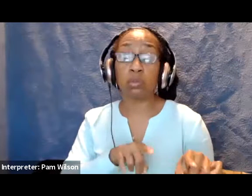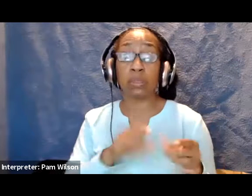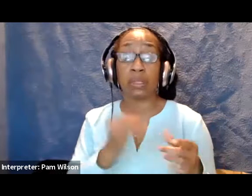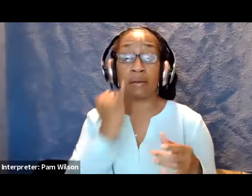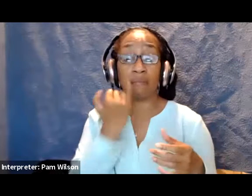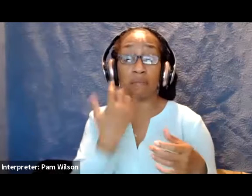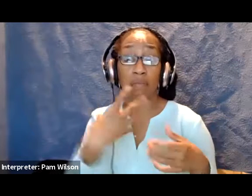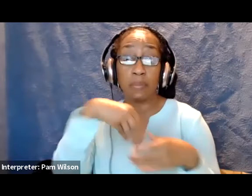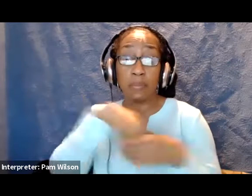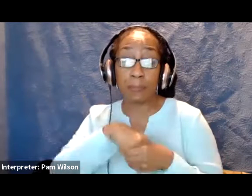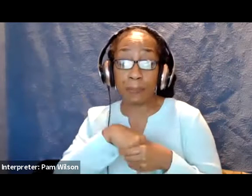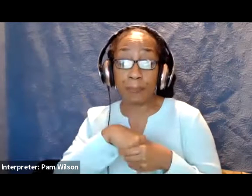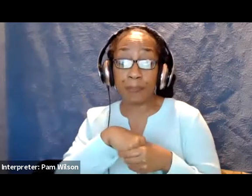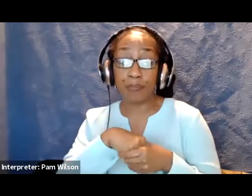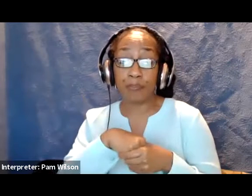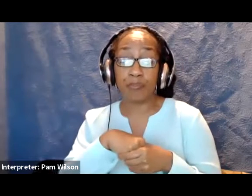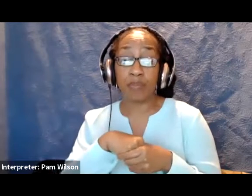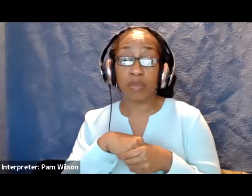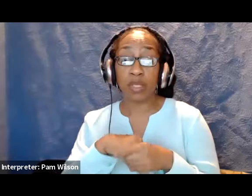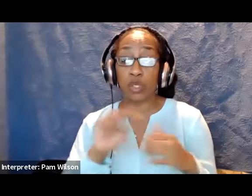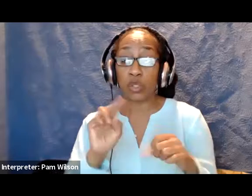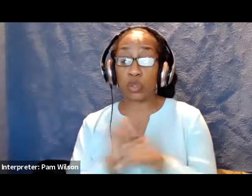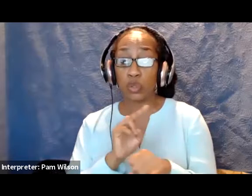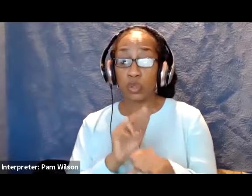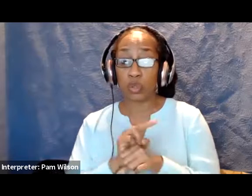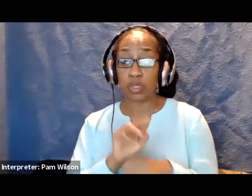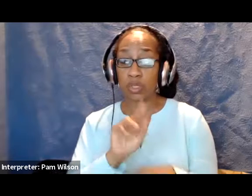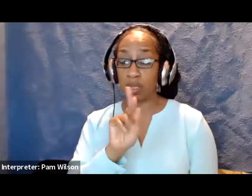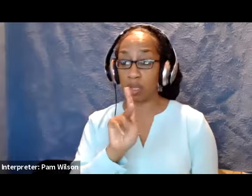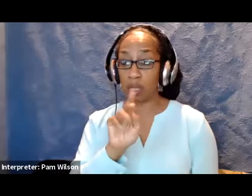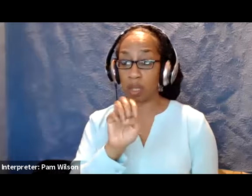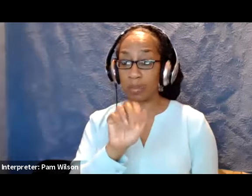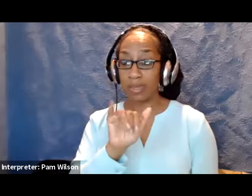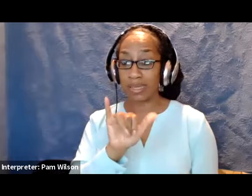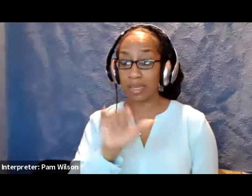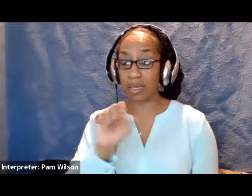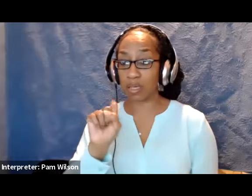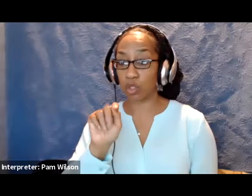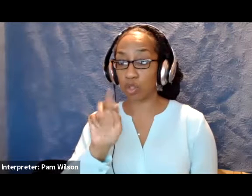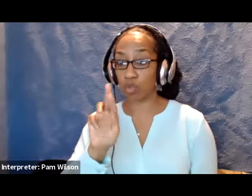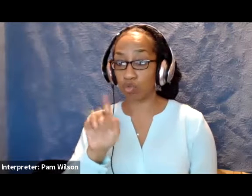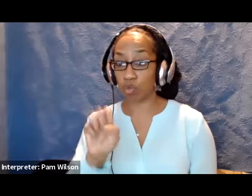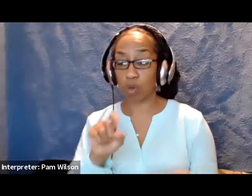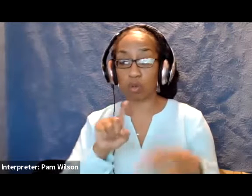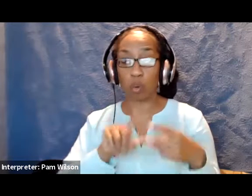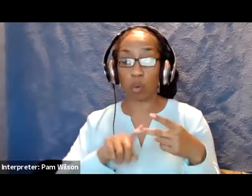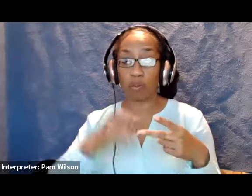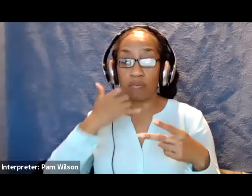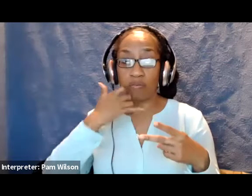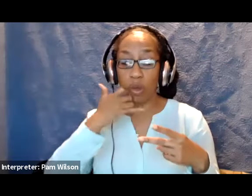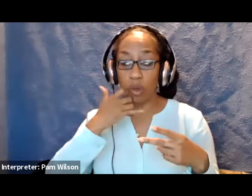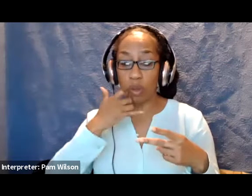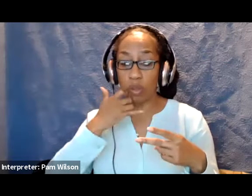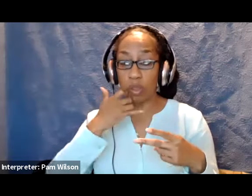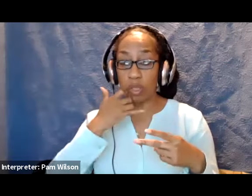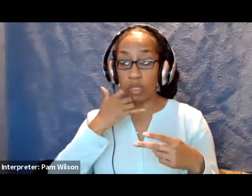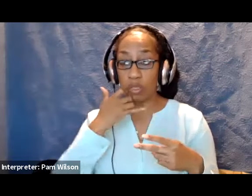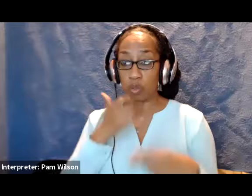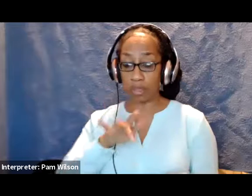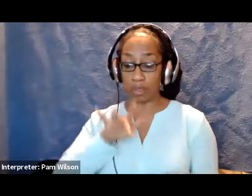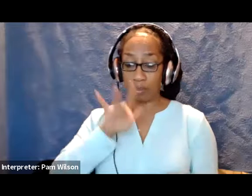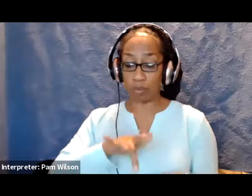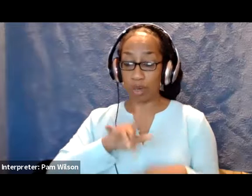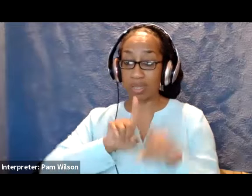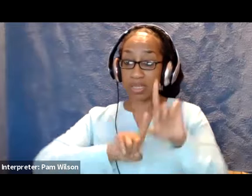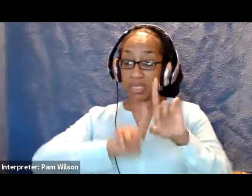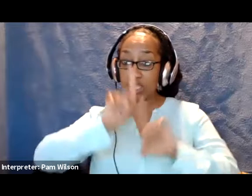participating using keystrokes or through your phone, you can press *9 on your keypad to raise your